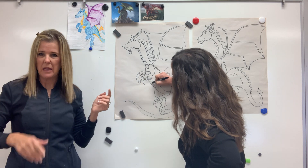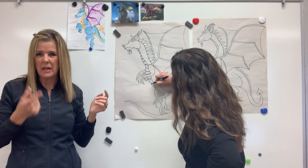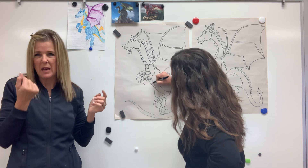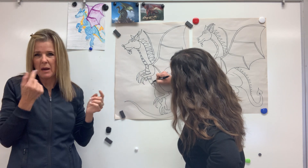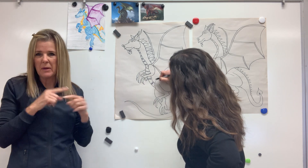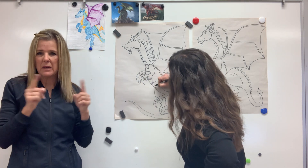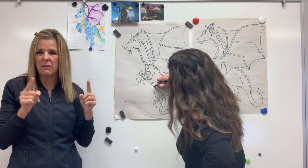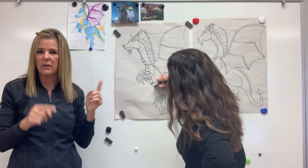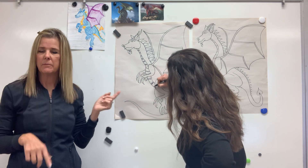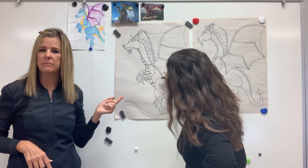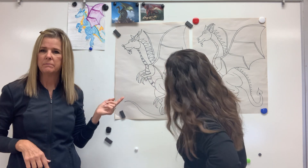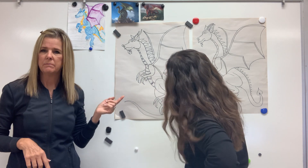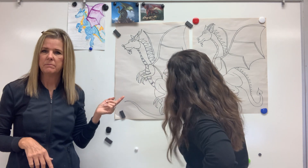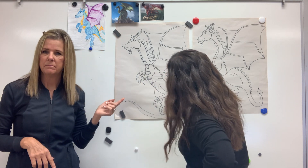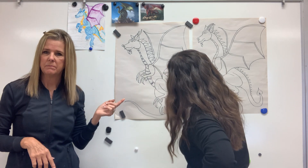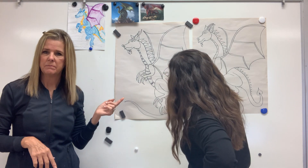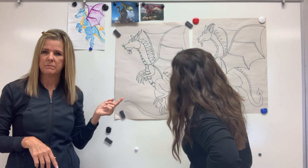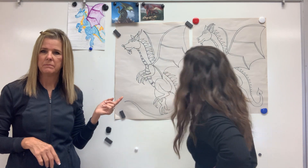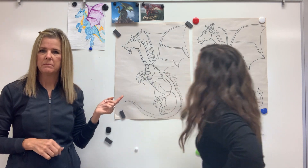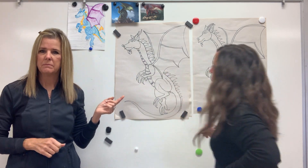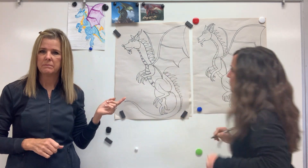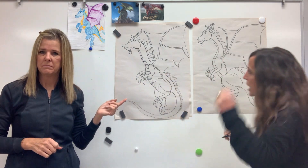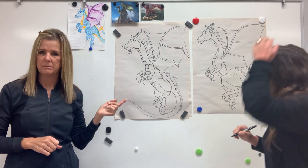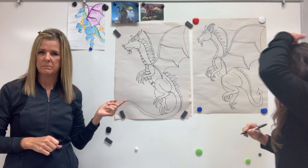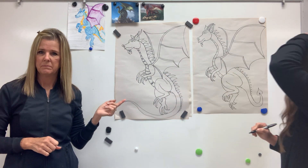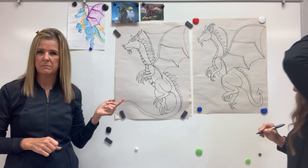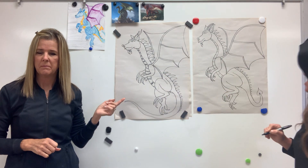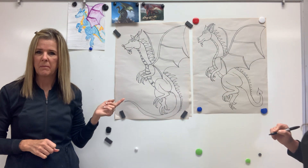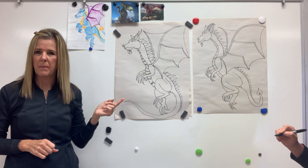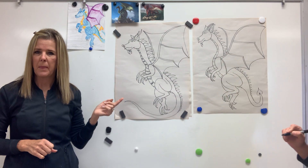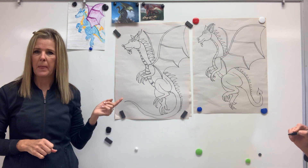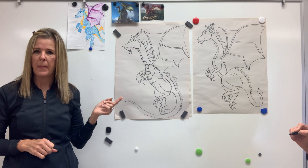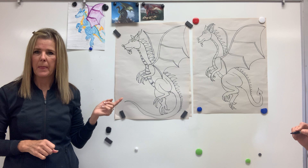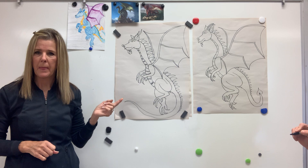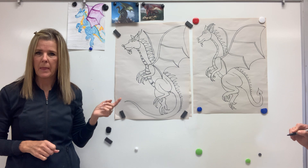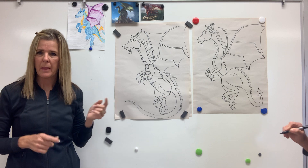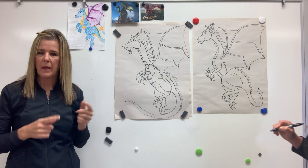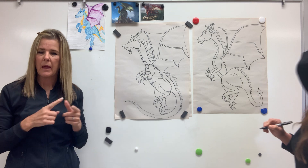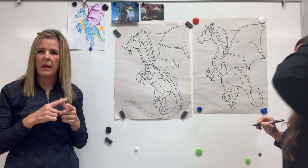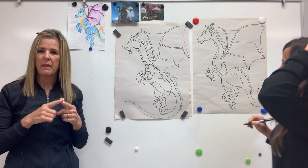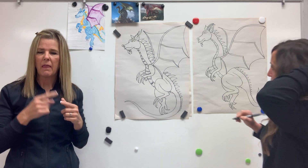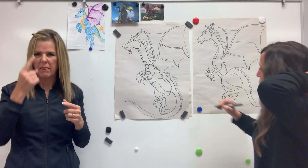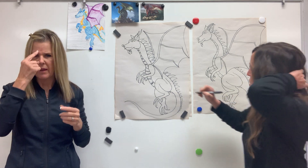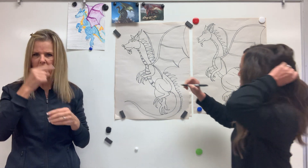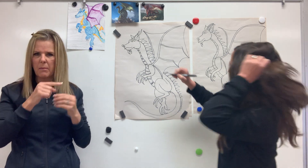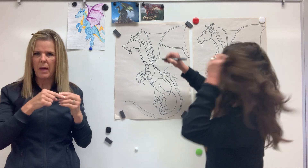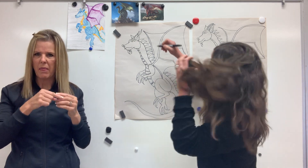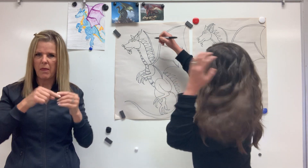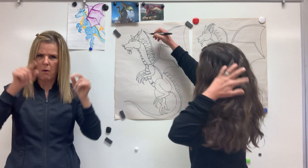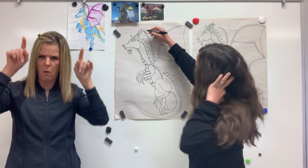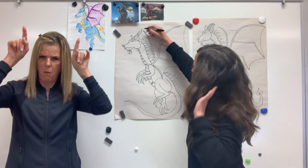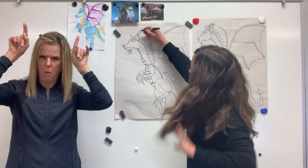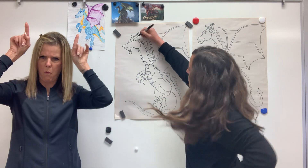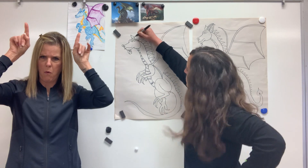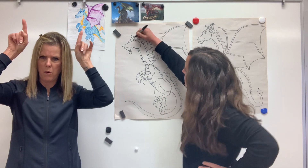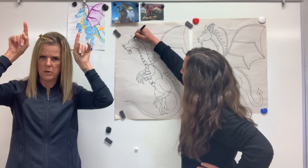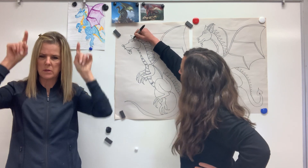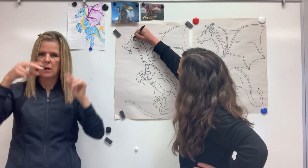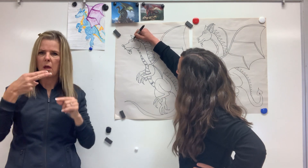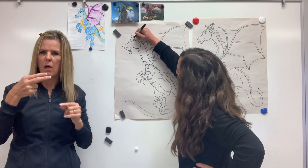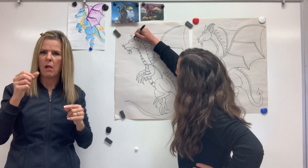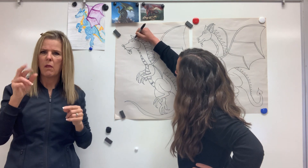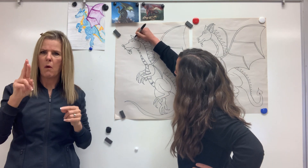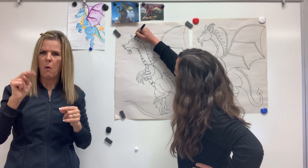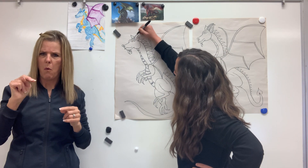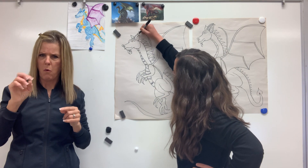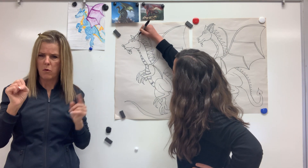different. All the way down, okay? And then think about the horns. Let's just come right back up to his